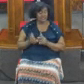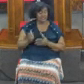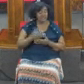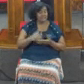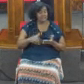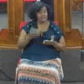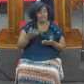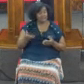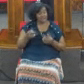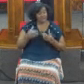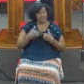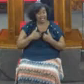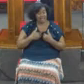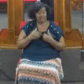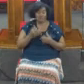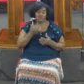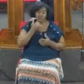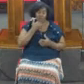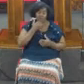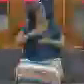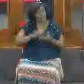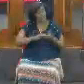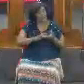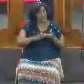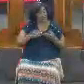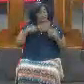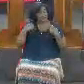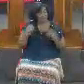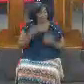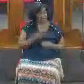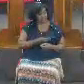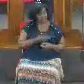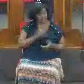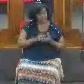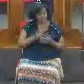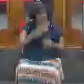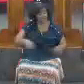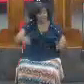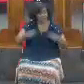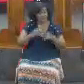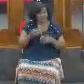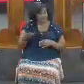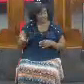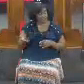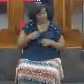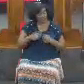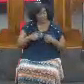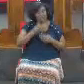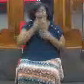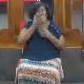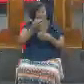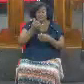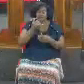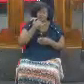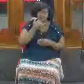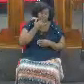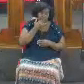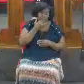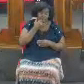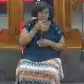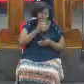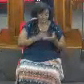Something has got to be wrong with us. Yep. And that's the important thing. When we confess our wrong. I read